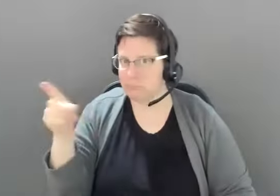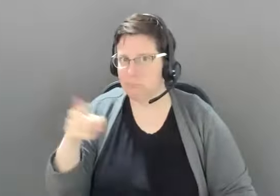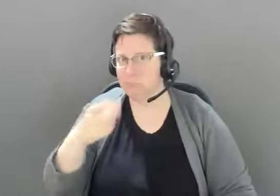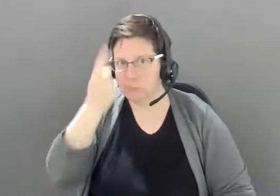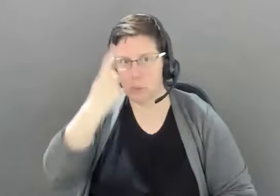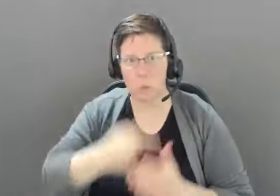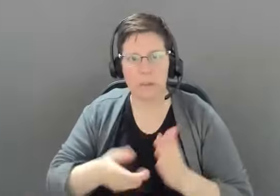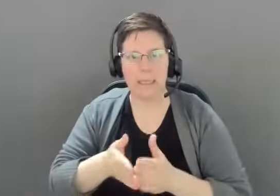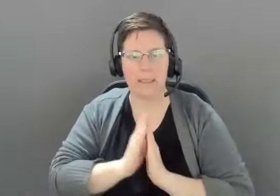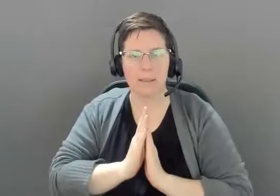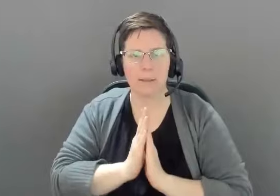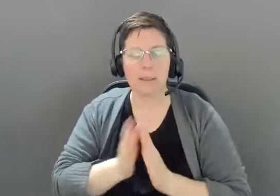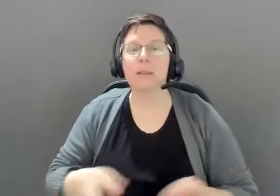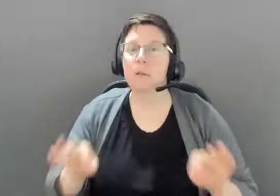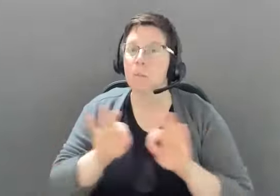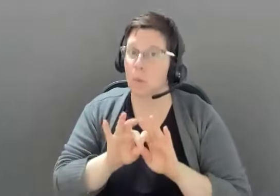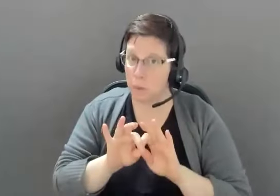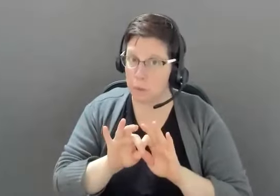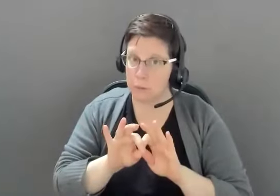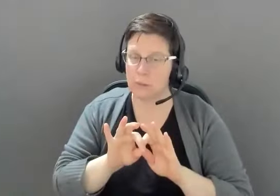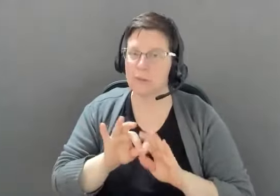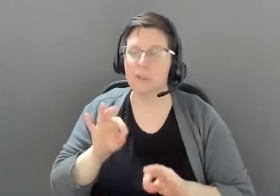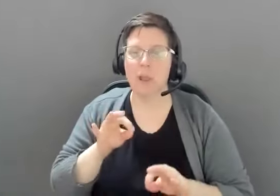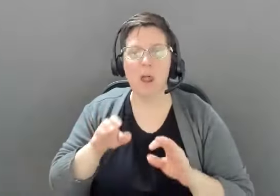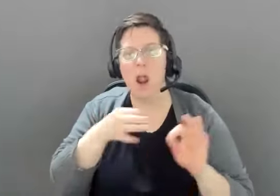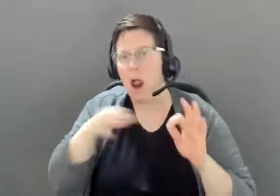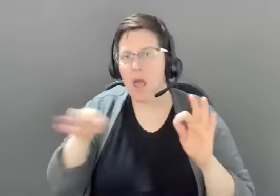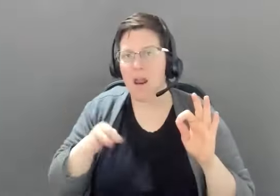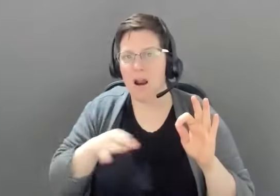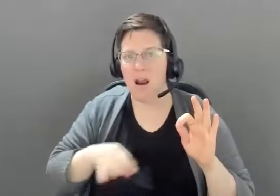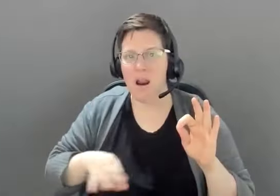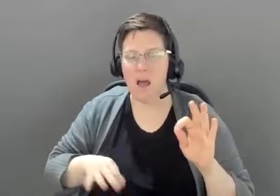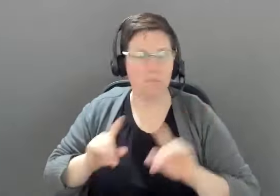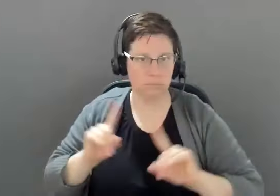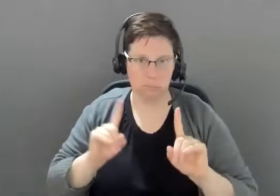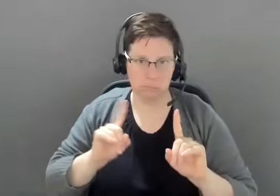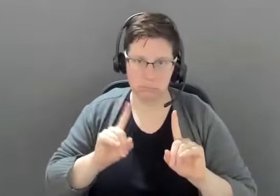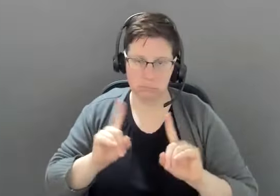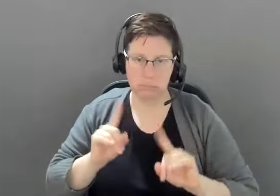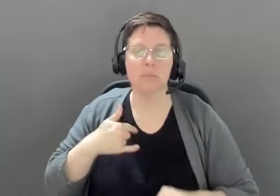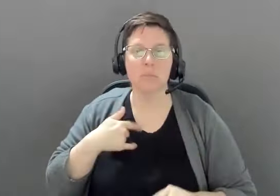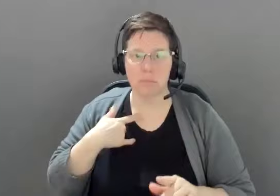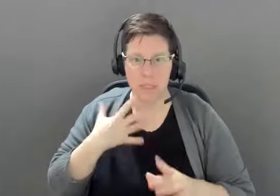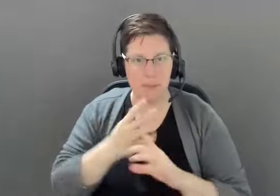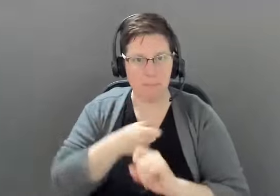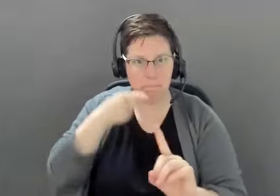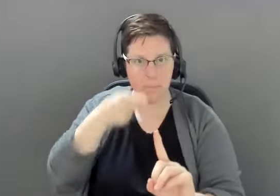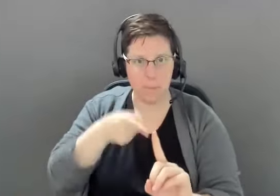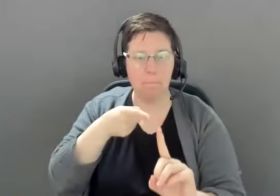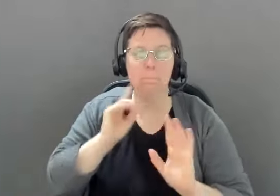write these recommendations in a way that is concise, that's clear, and and also fairly brief, because